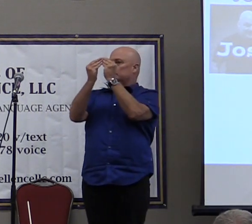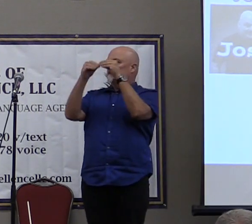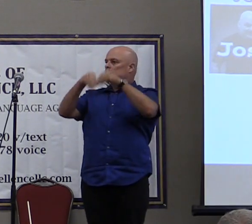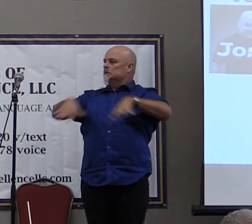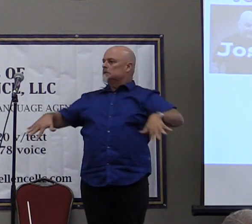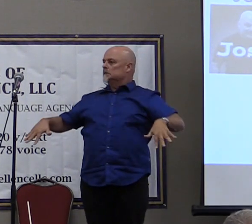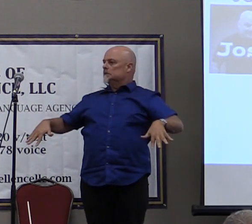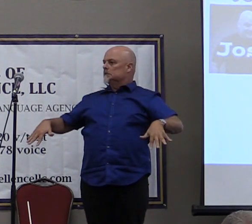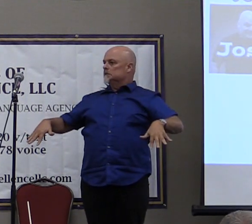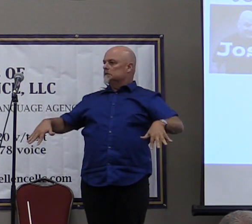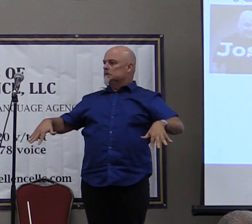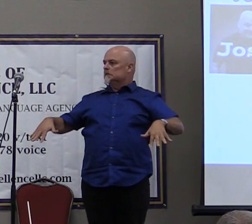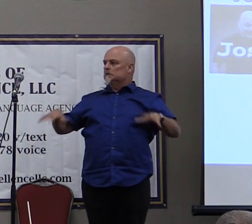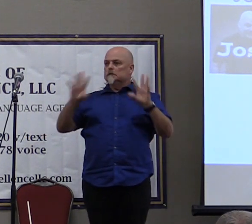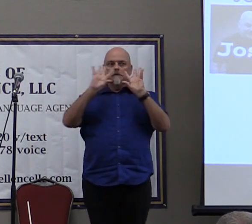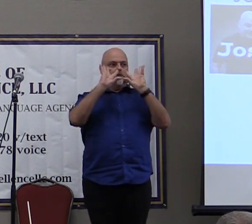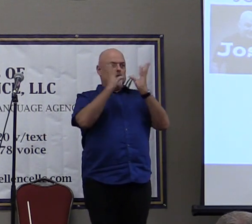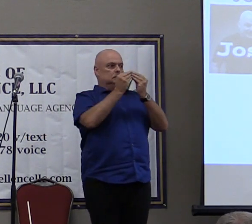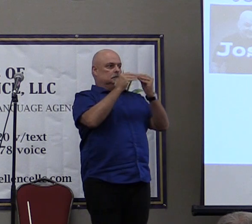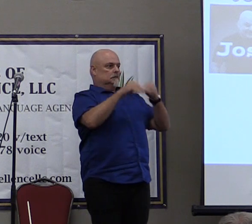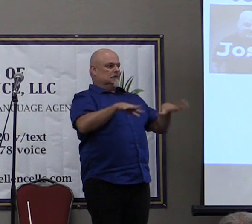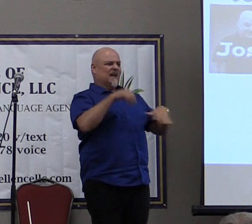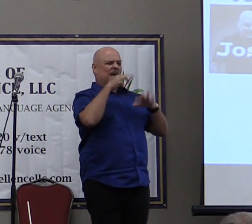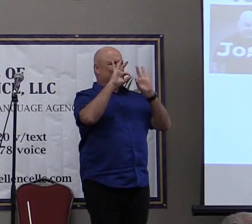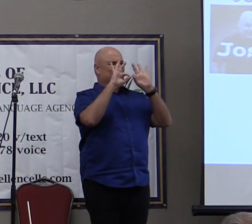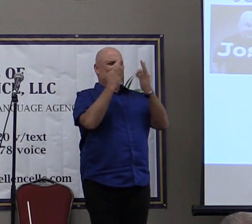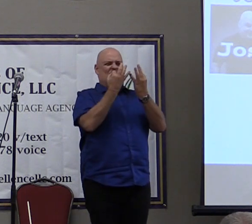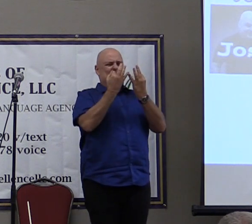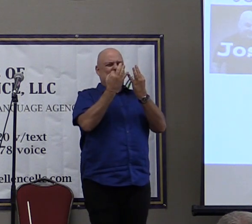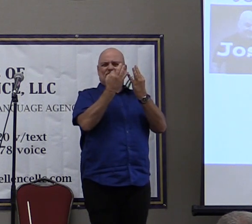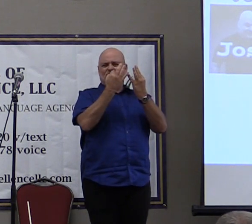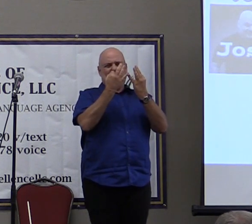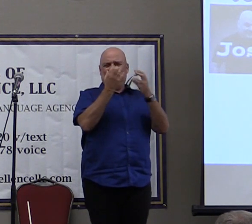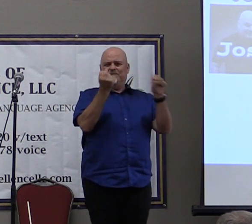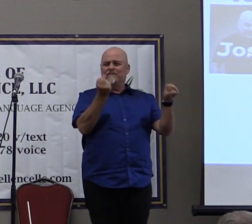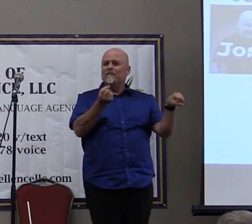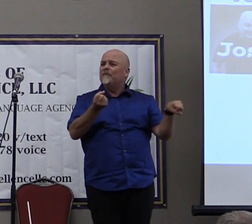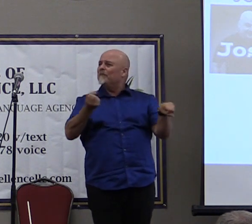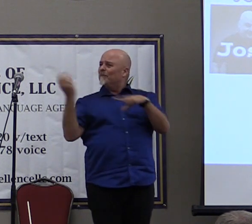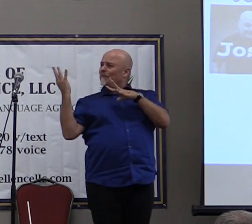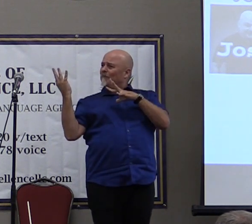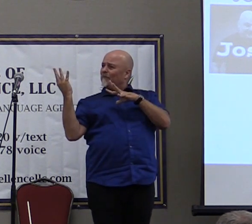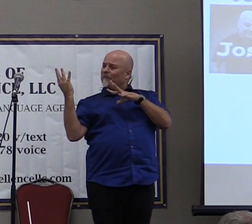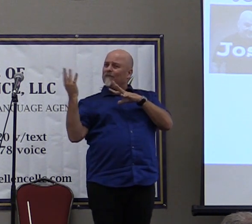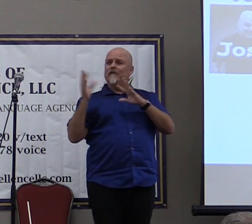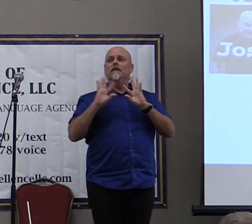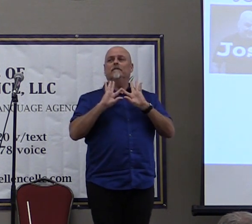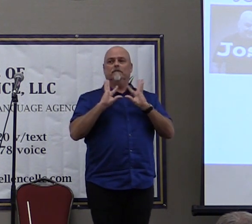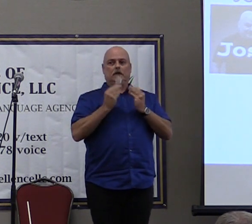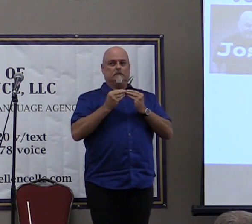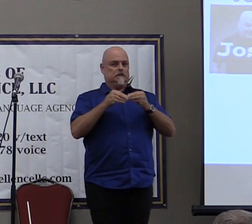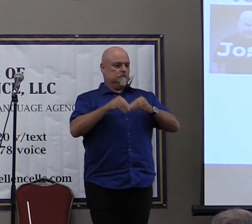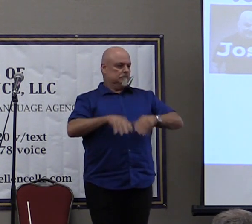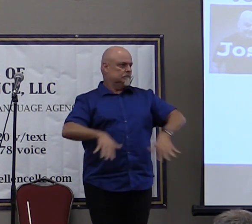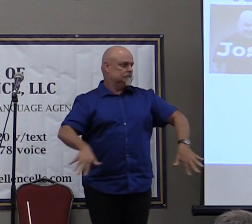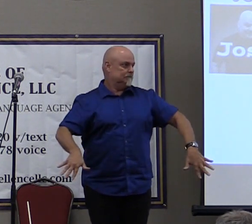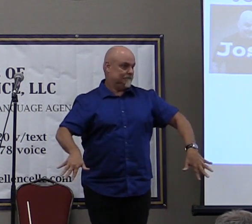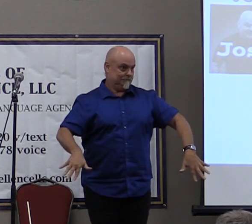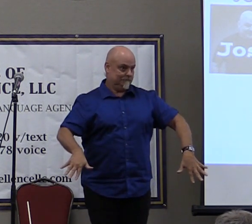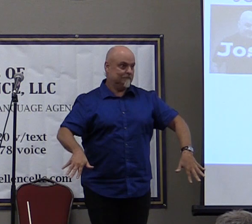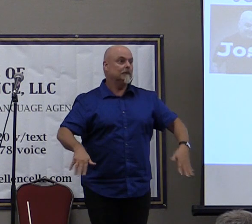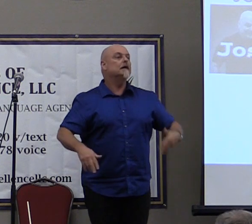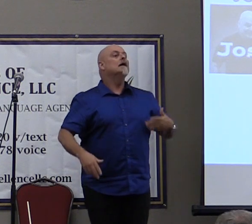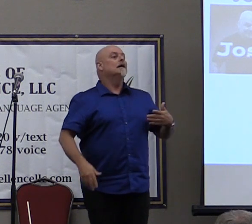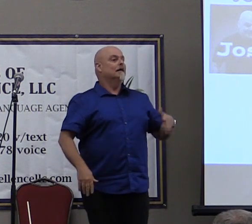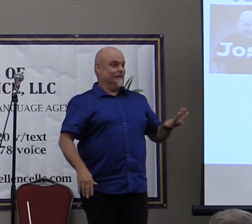Intermediate. Family tree. Family tree, not family. Get that out of here.